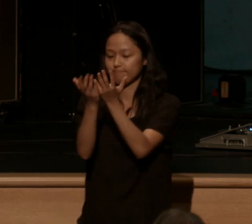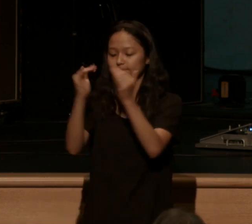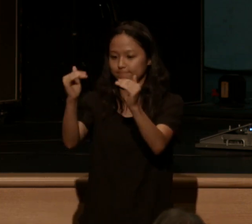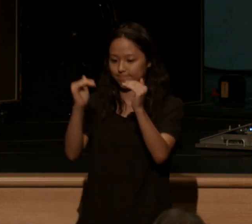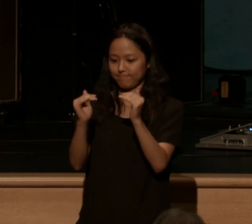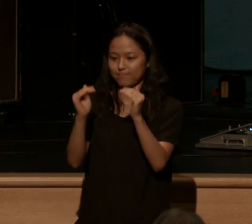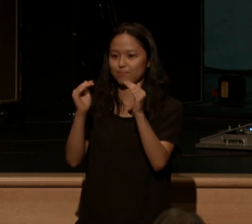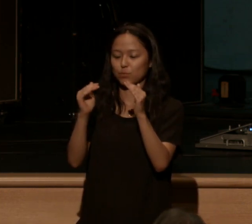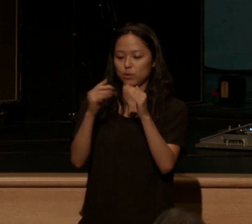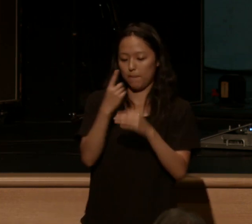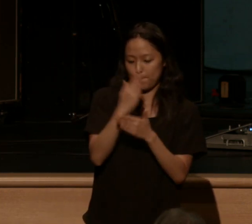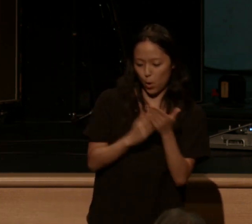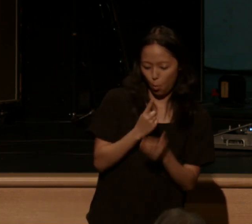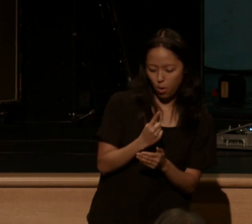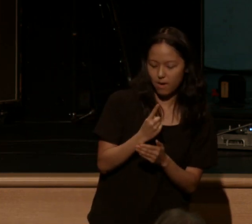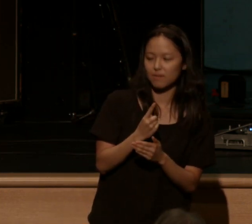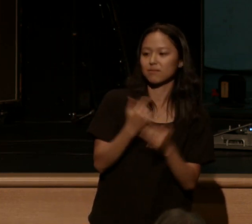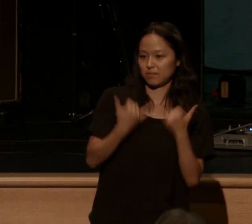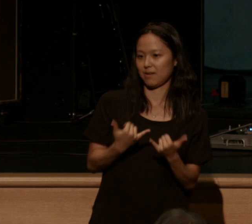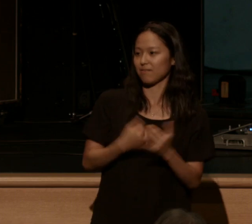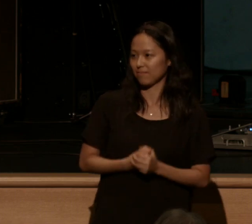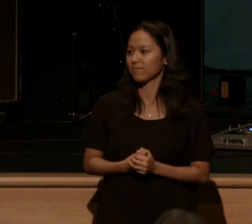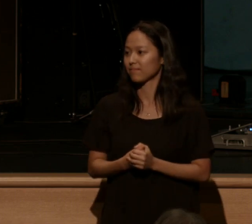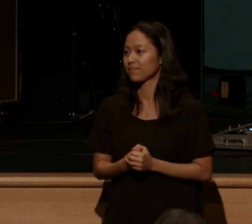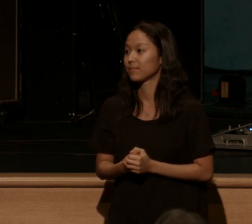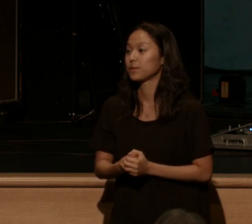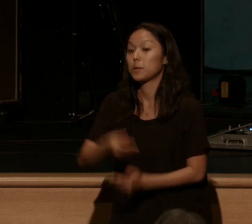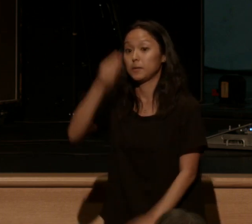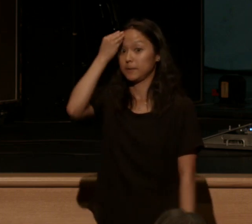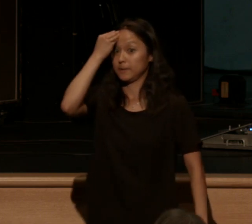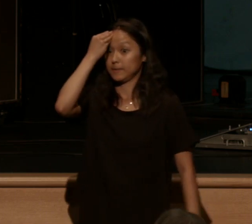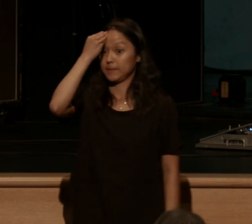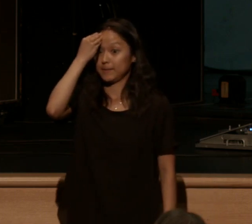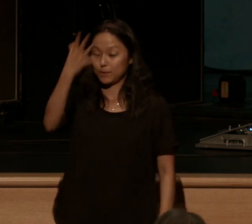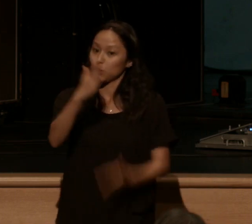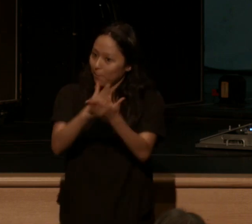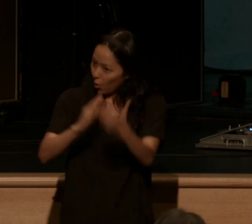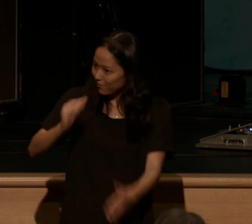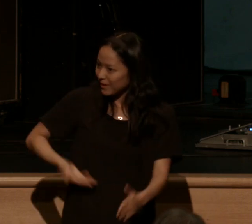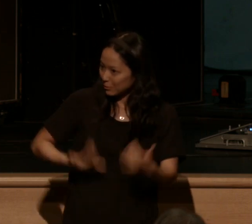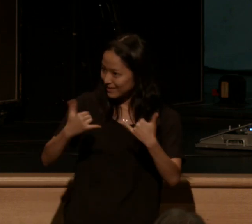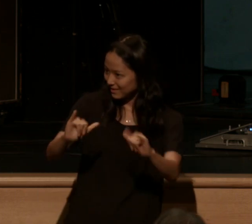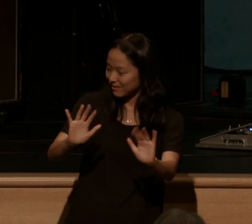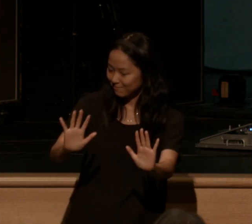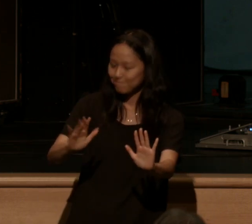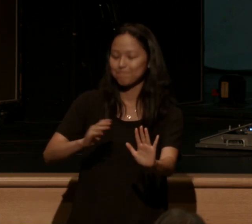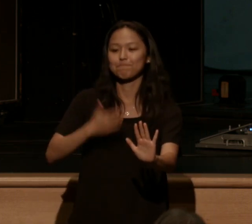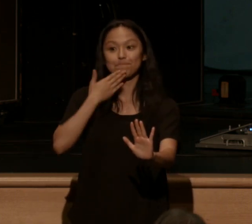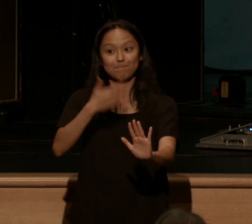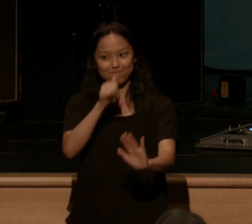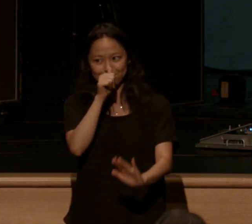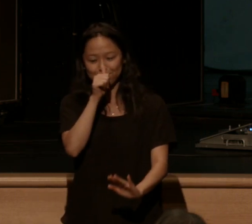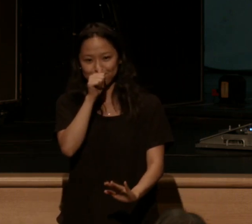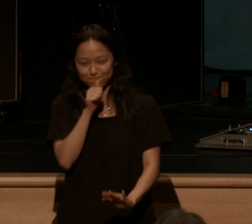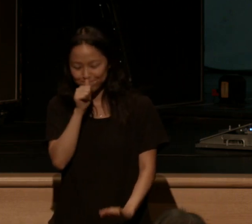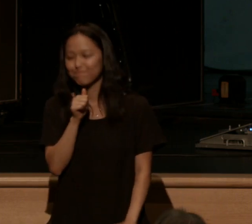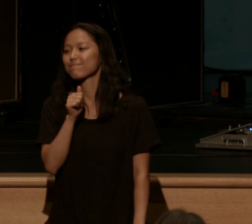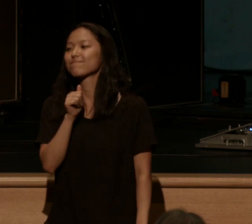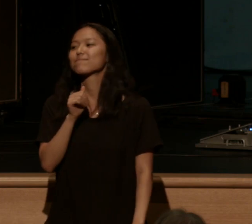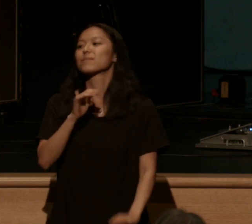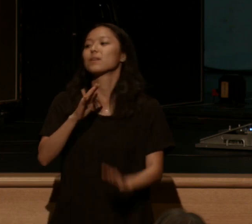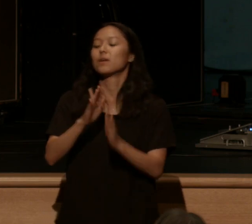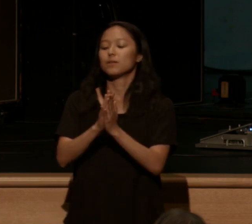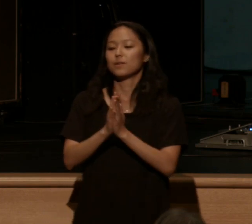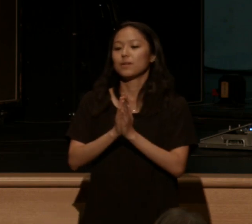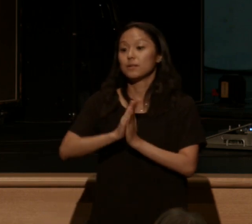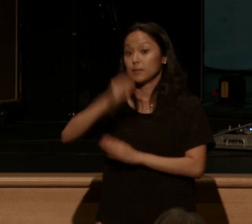as we do that too, a few disclaimers, okay? So this is part of the introduction. Thank you for your patience. This is important. Trying to teach us a little bit, get us on the